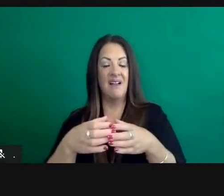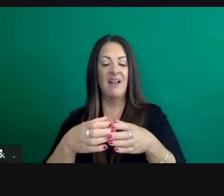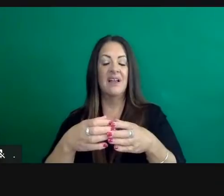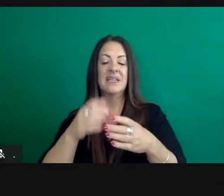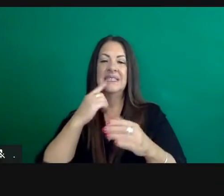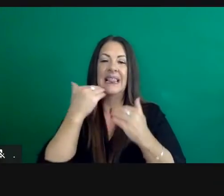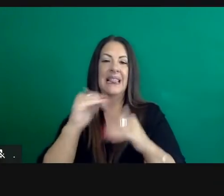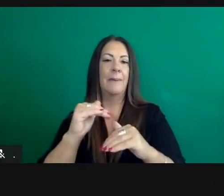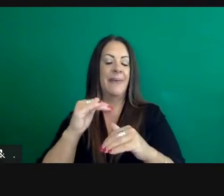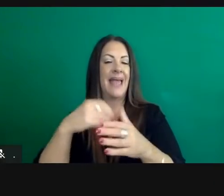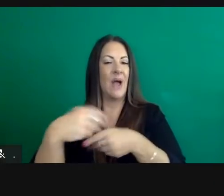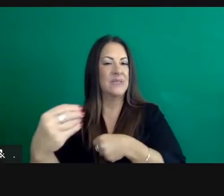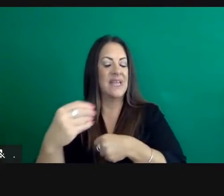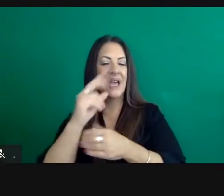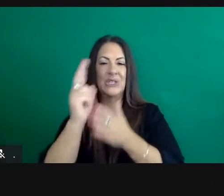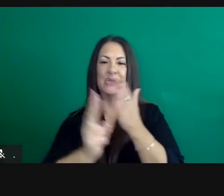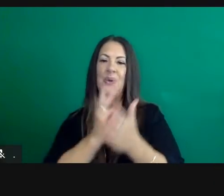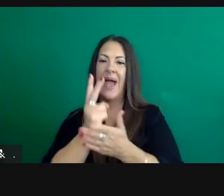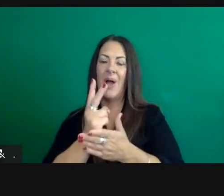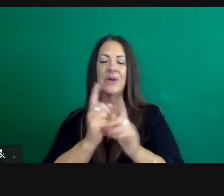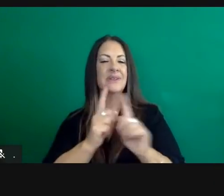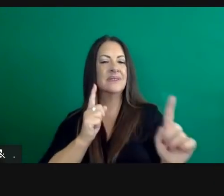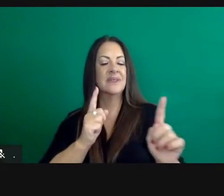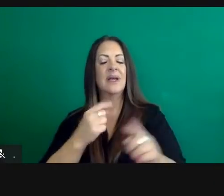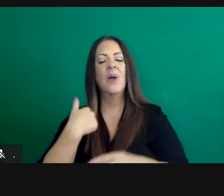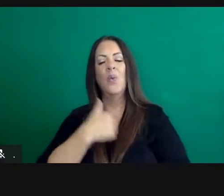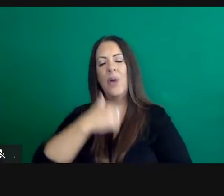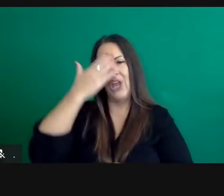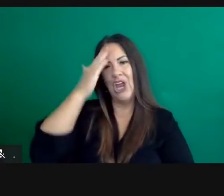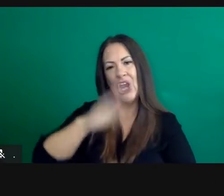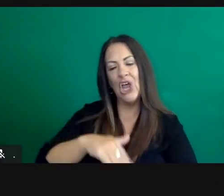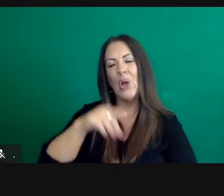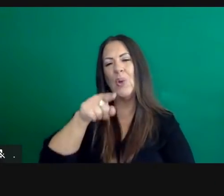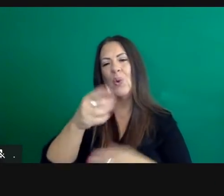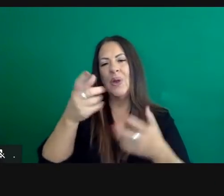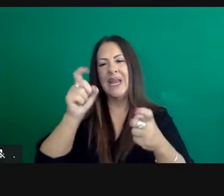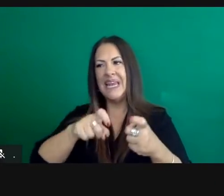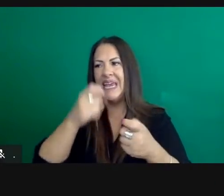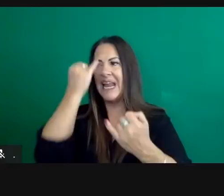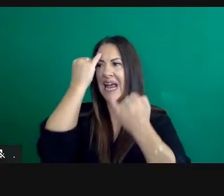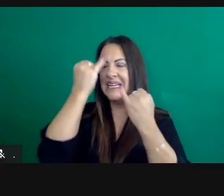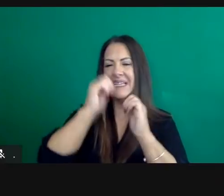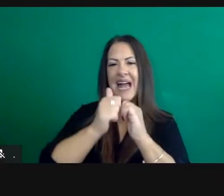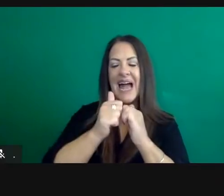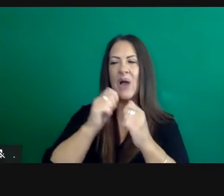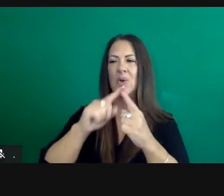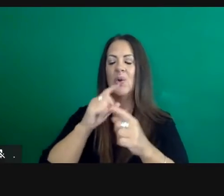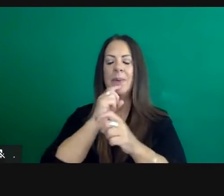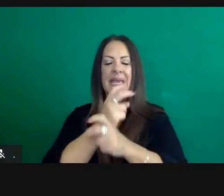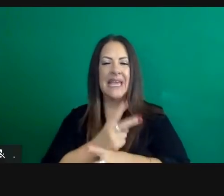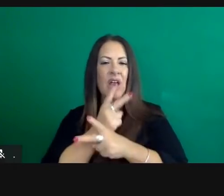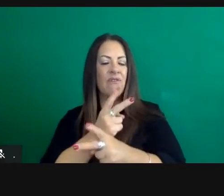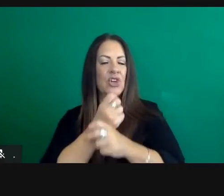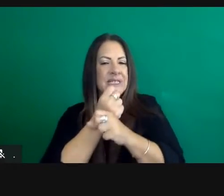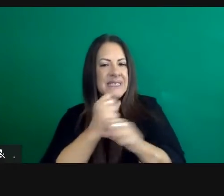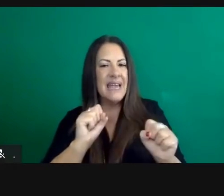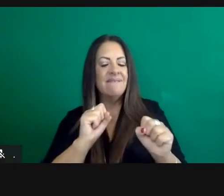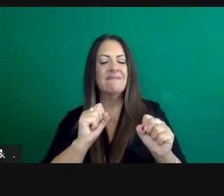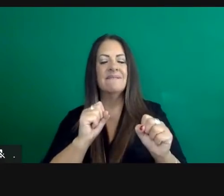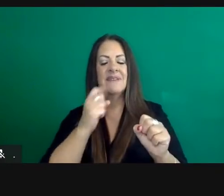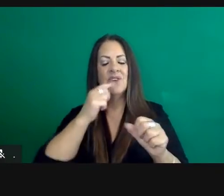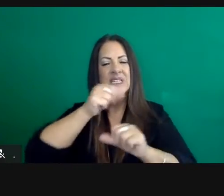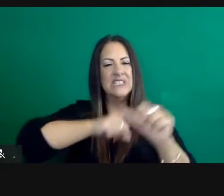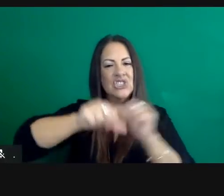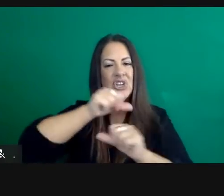our tools to get through this, that we all need tools to reduce risk, protect ourselves and our family. So I would say that it really